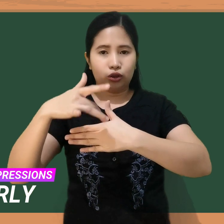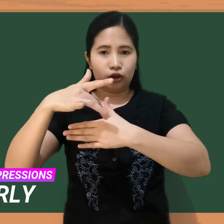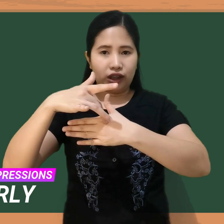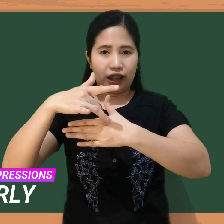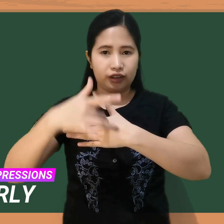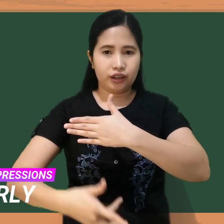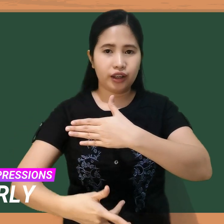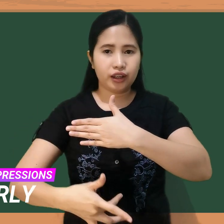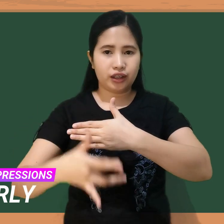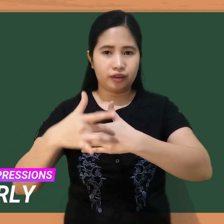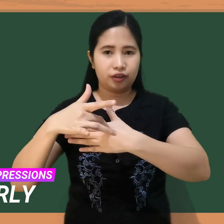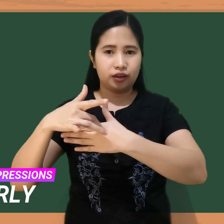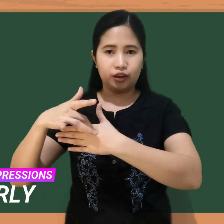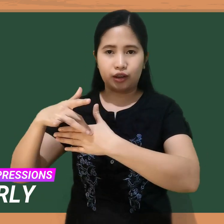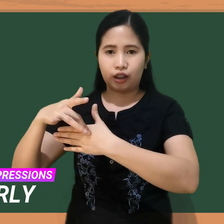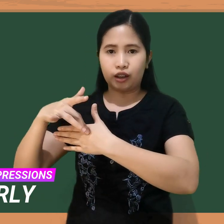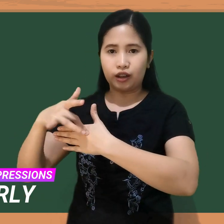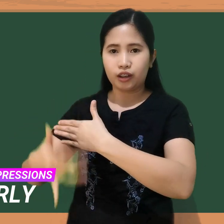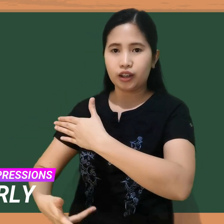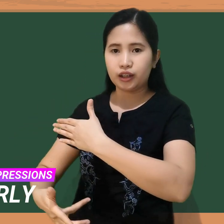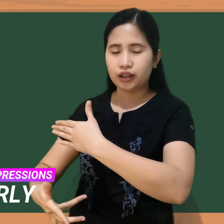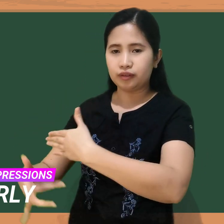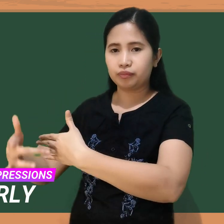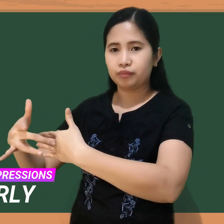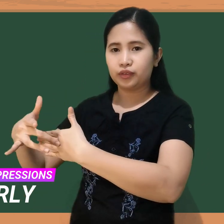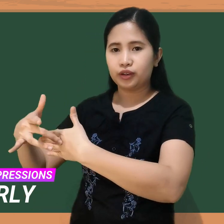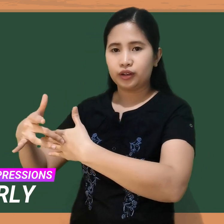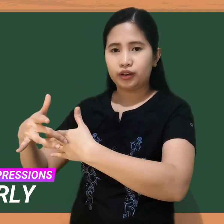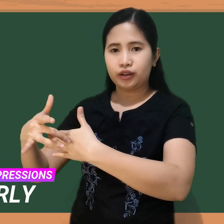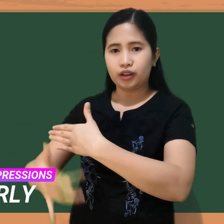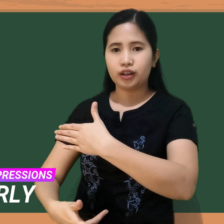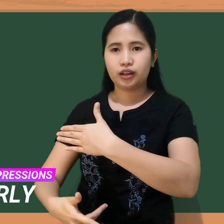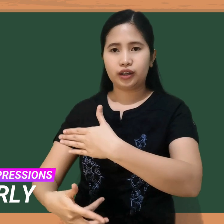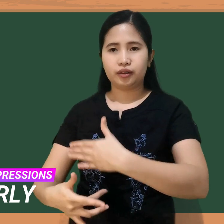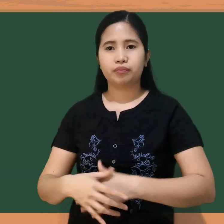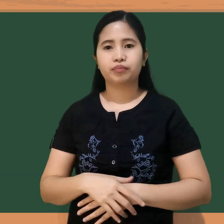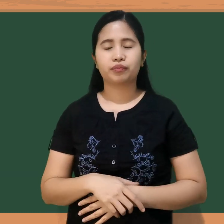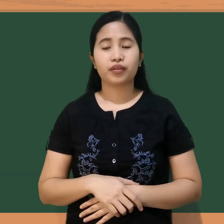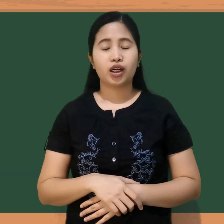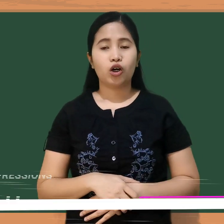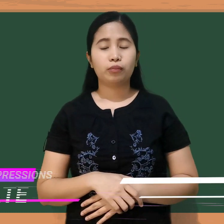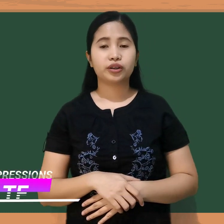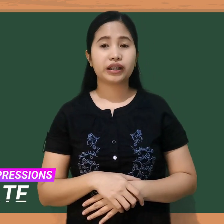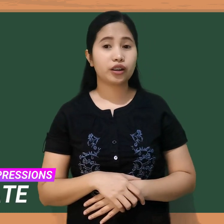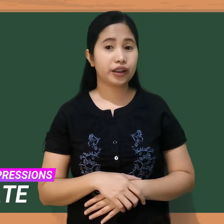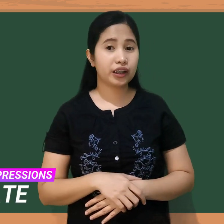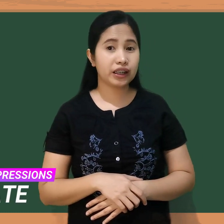So, yan. Early. Early. Early. Opposite ng